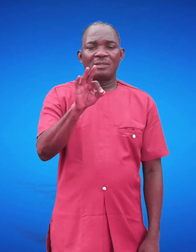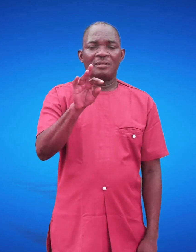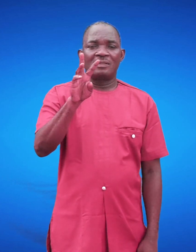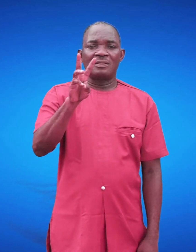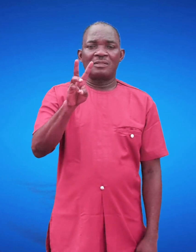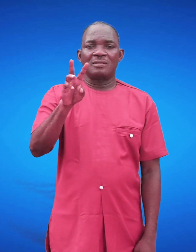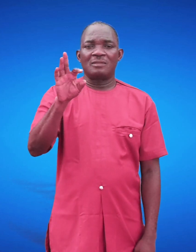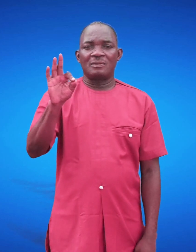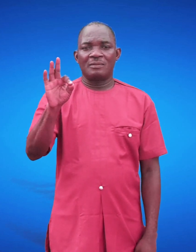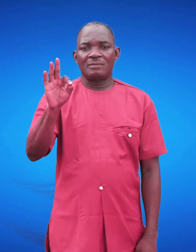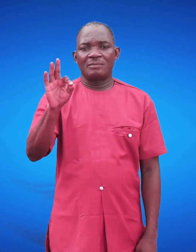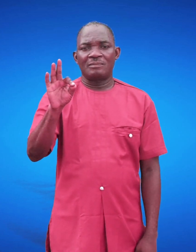969